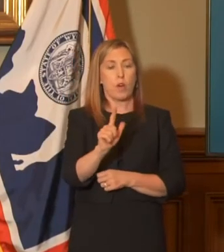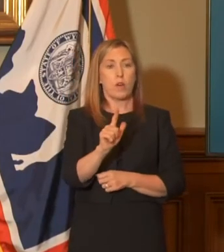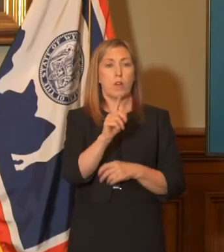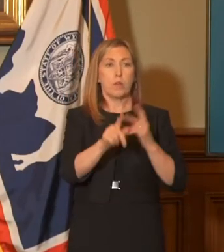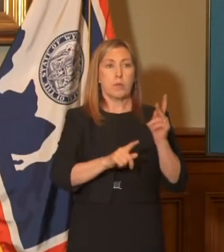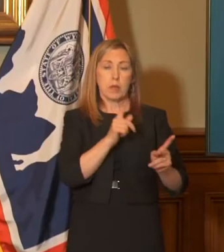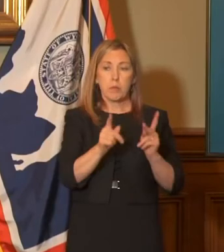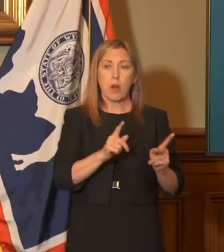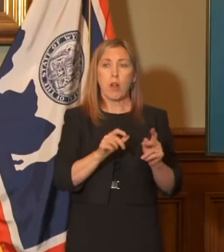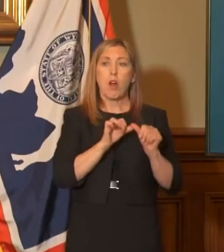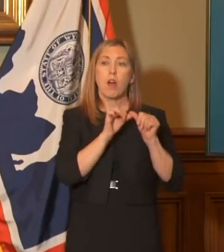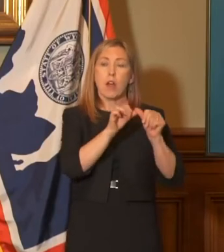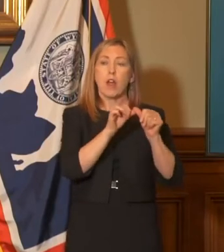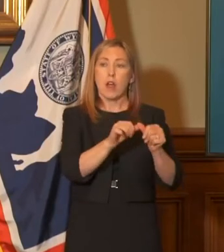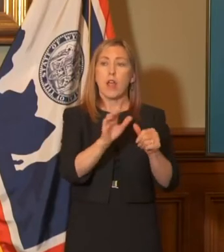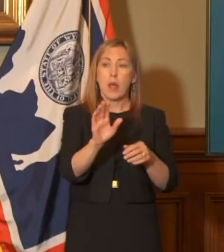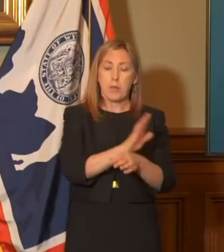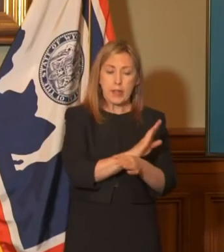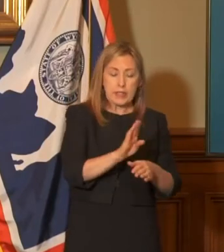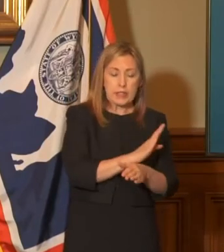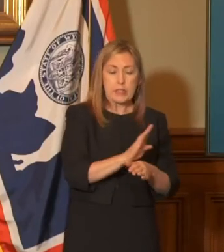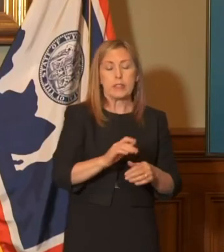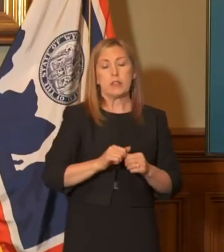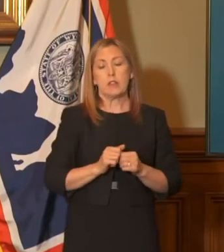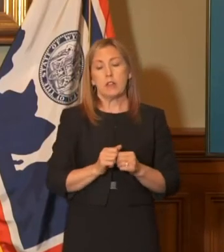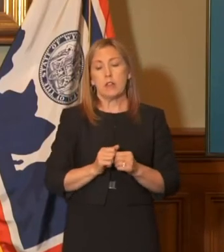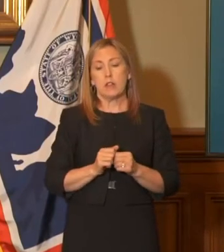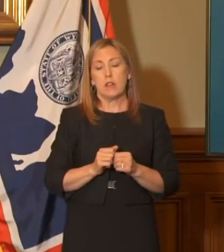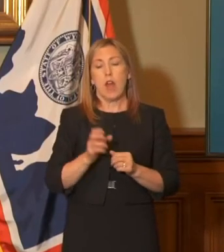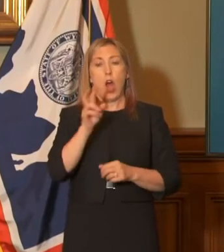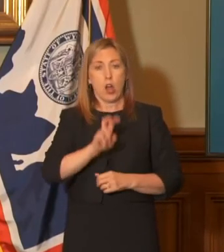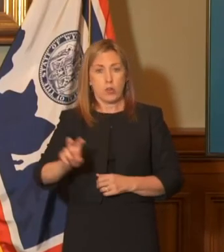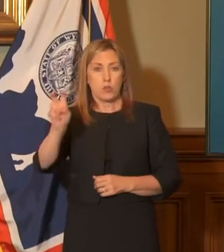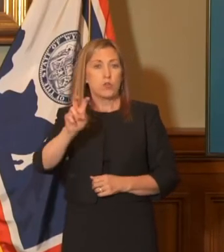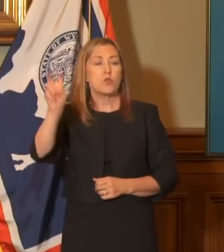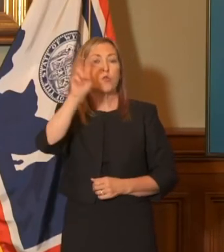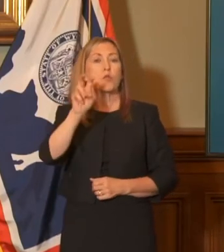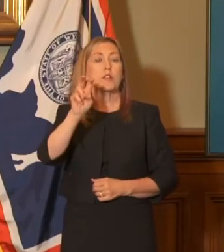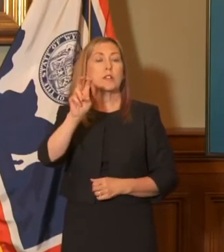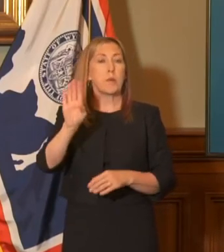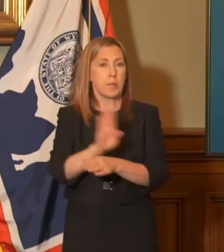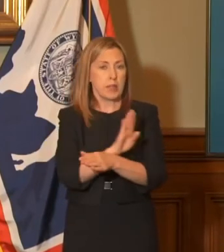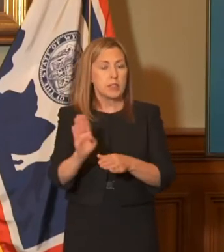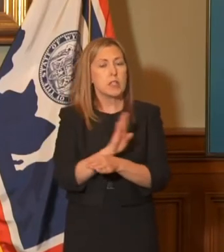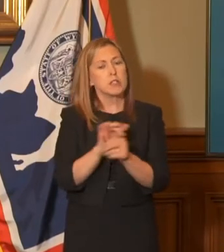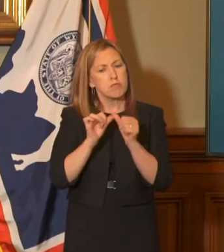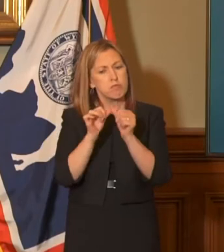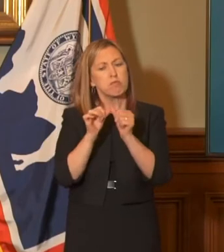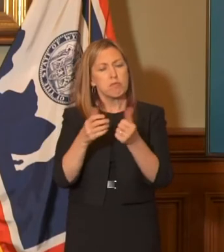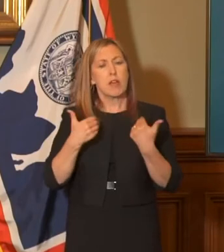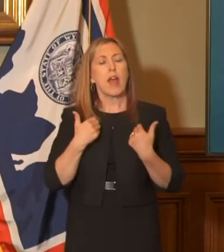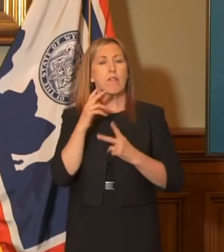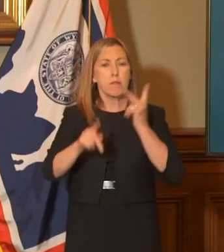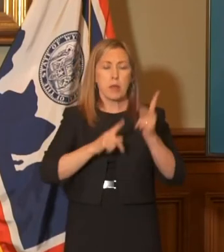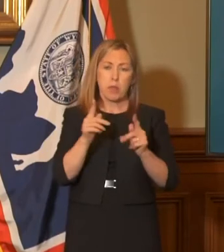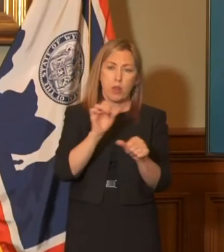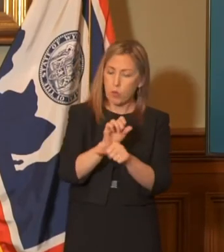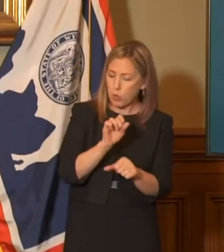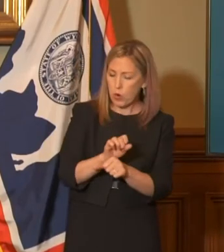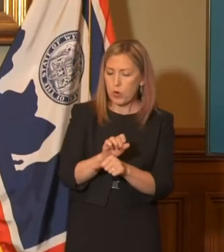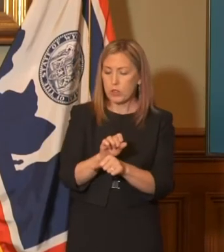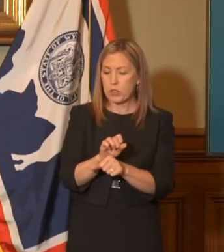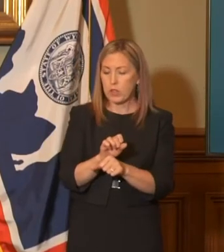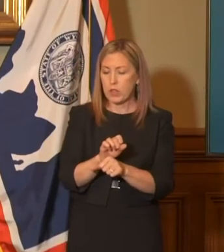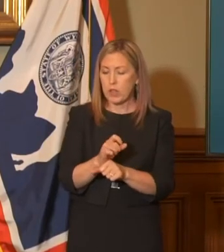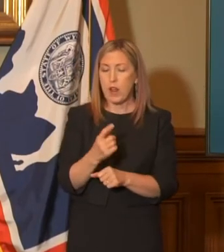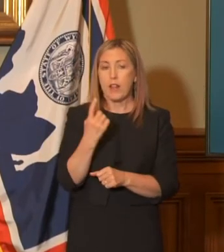in business. We want to make sure that our tourism industry still has people that work there. That's why I said, as